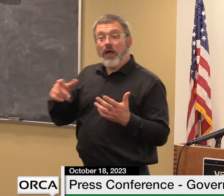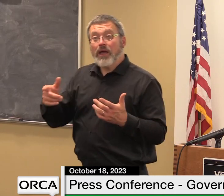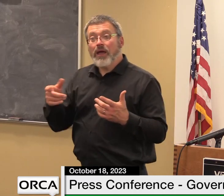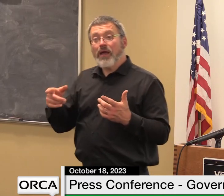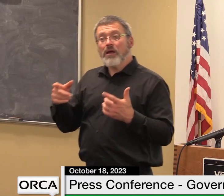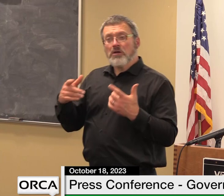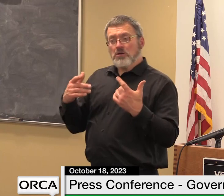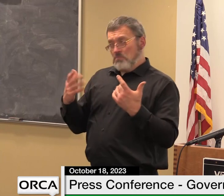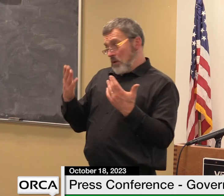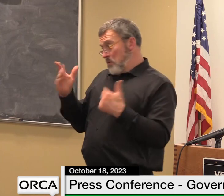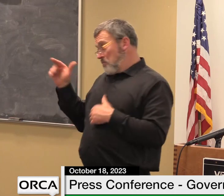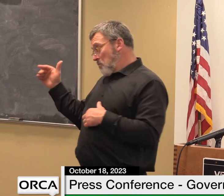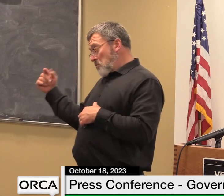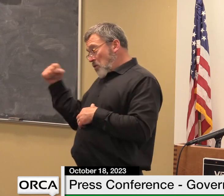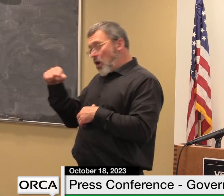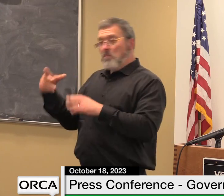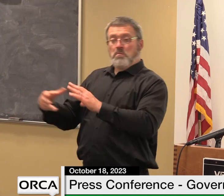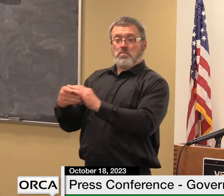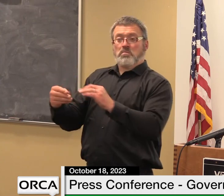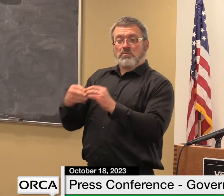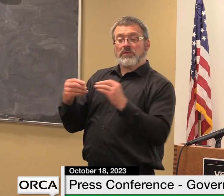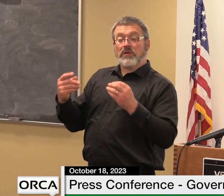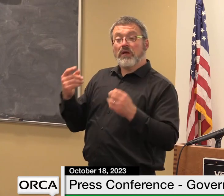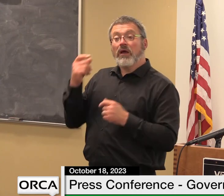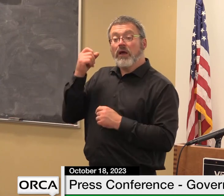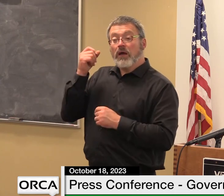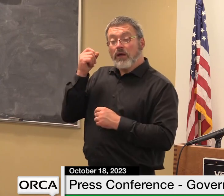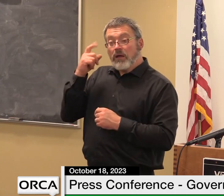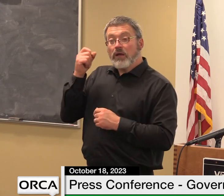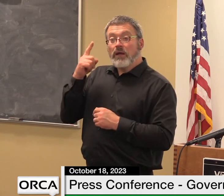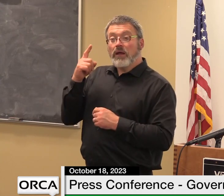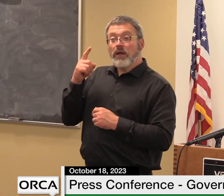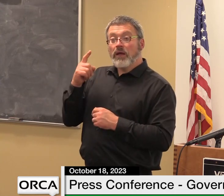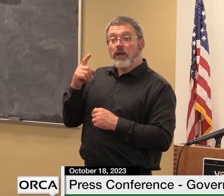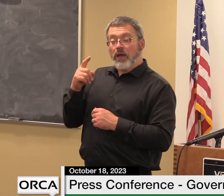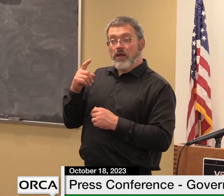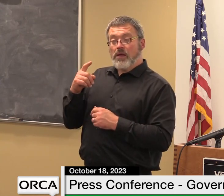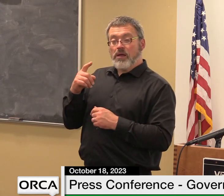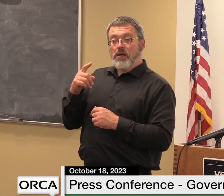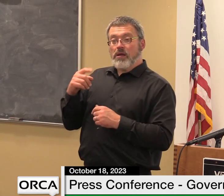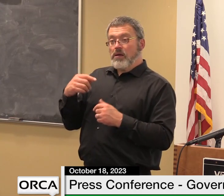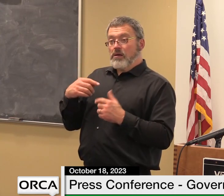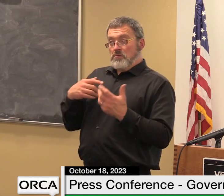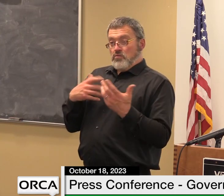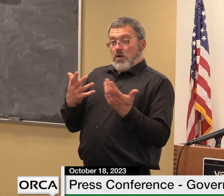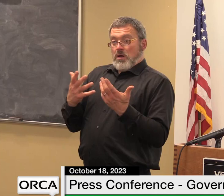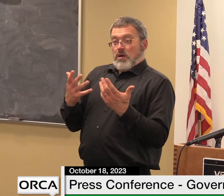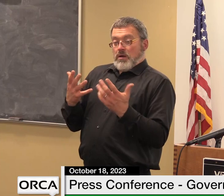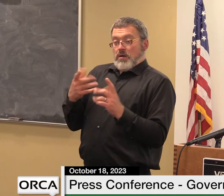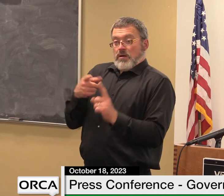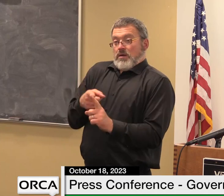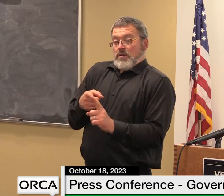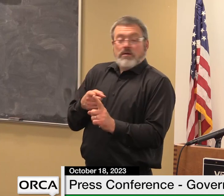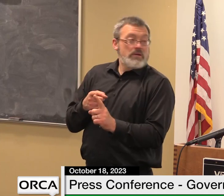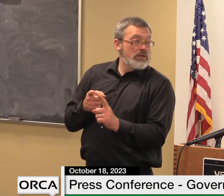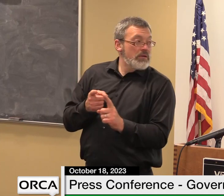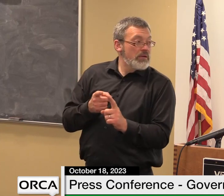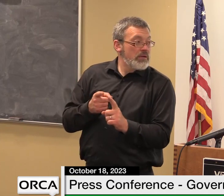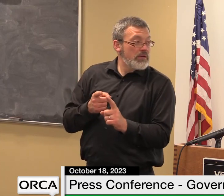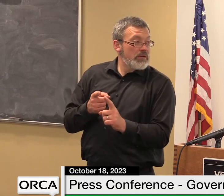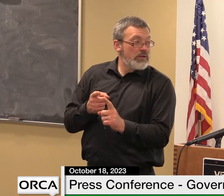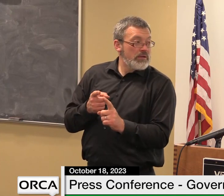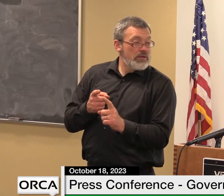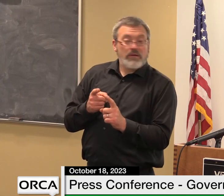that. But it is, you know, I will say, Tom, this has, you talk about